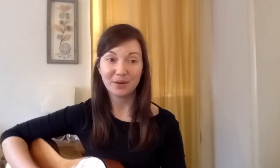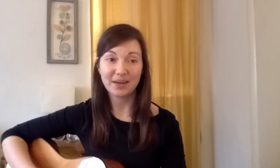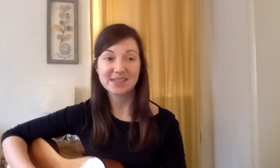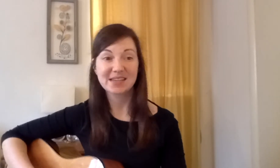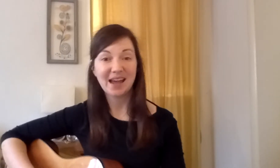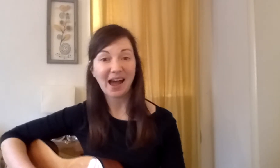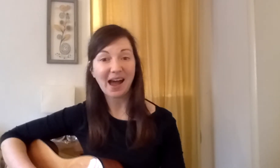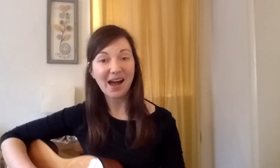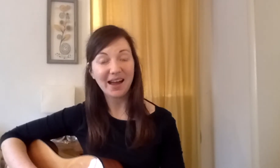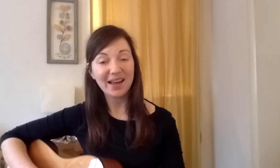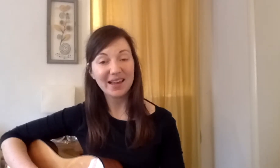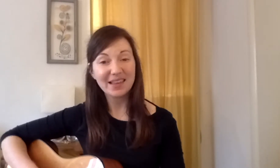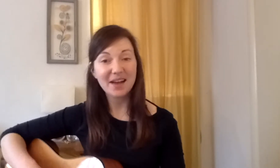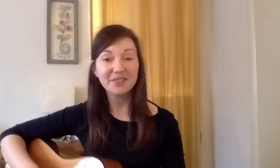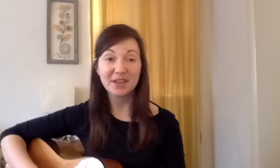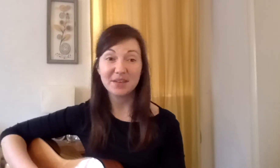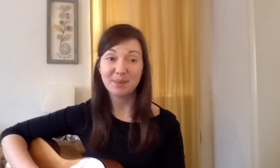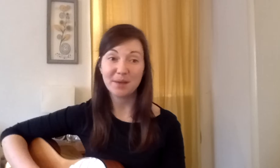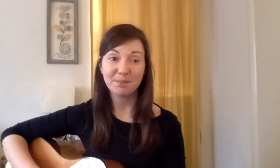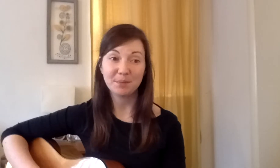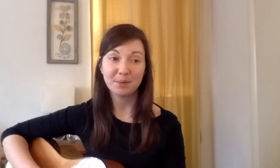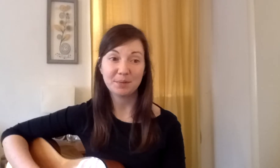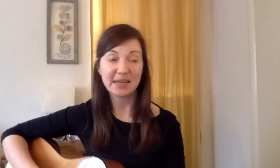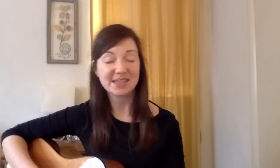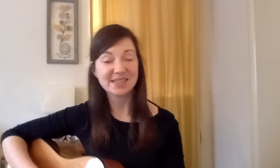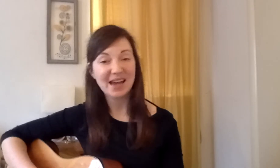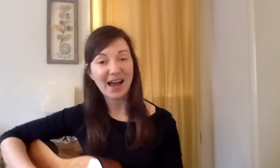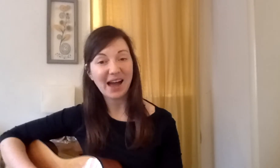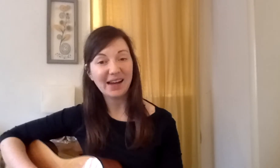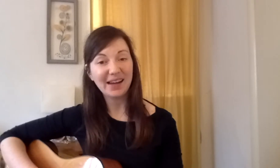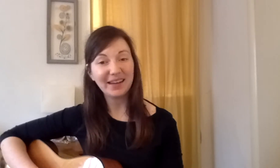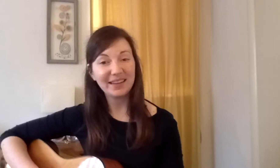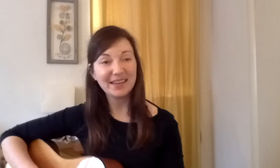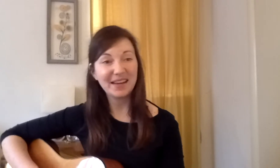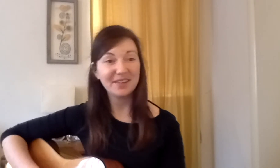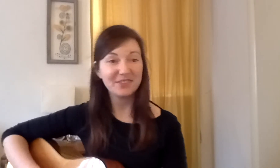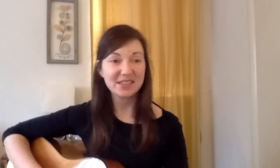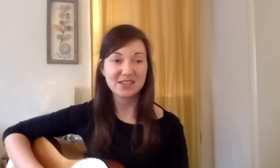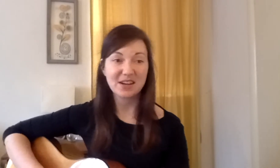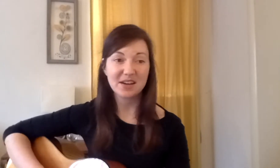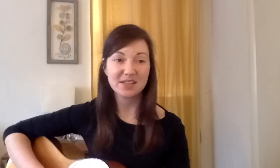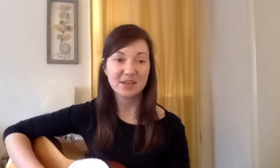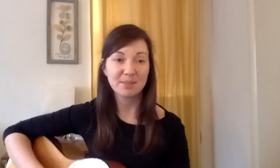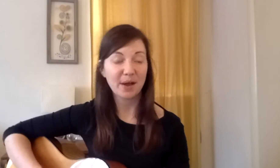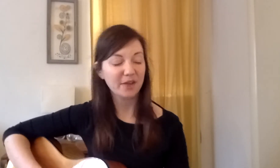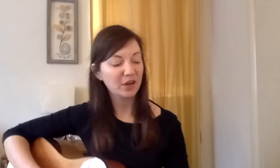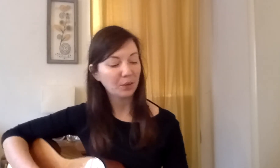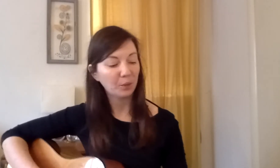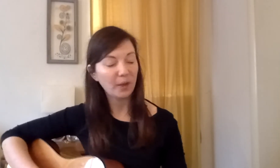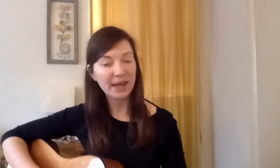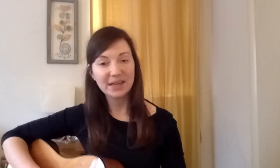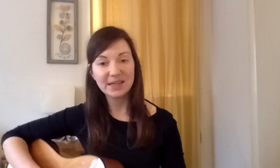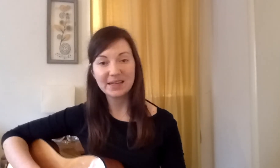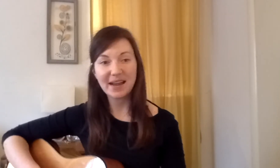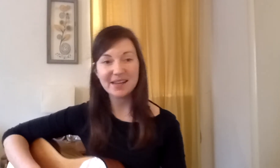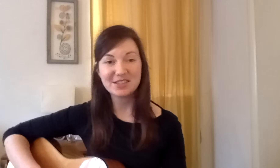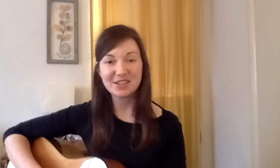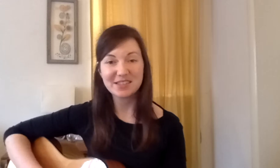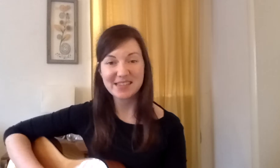forest. I love the bumblebees. I love the stars above when night turns